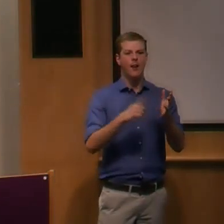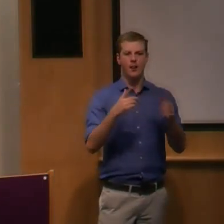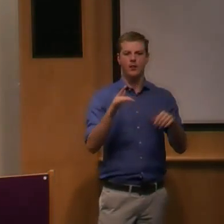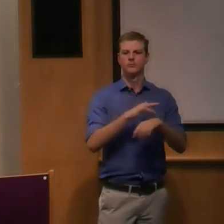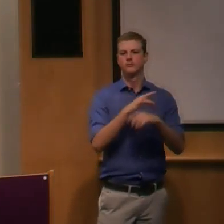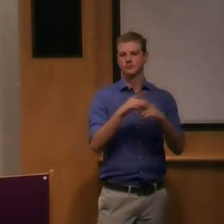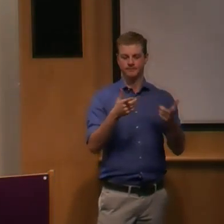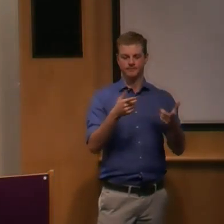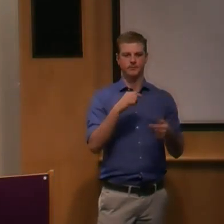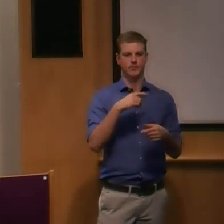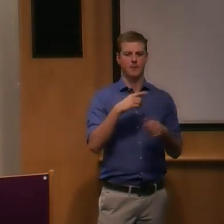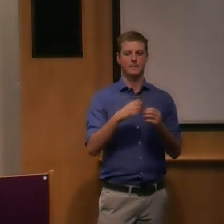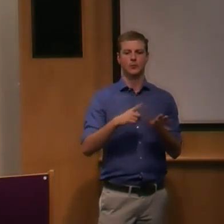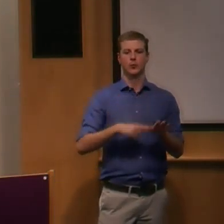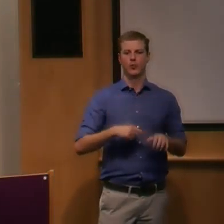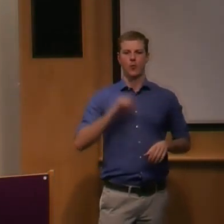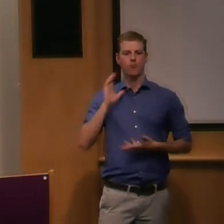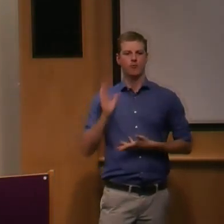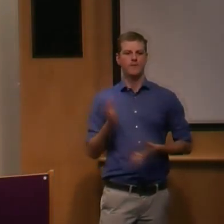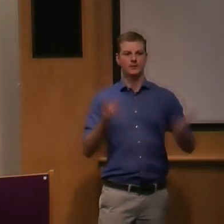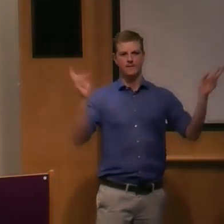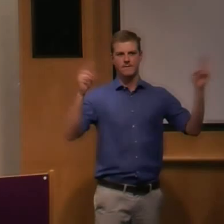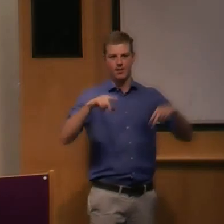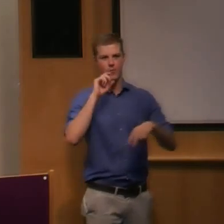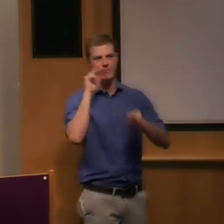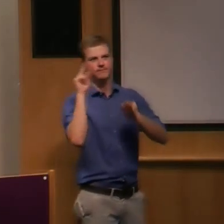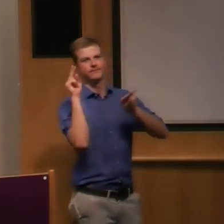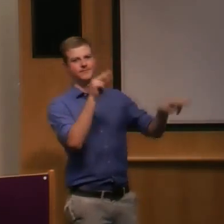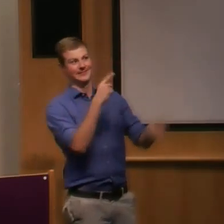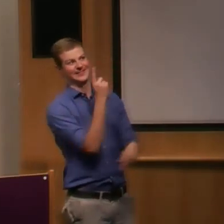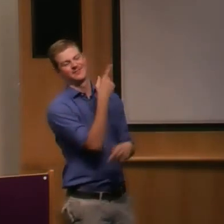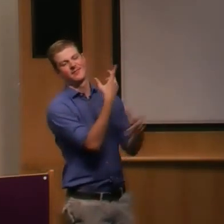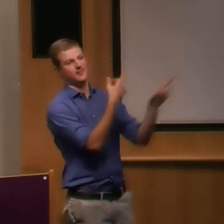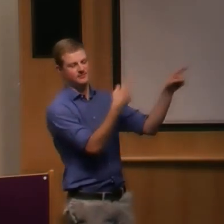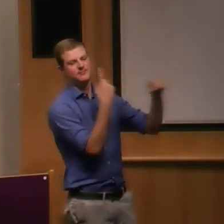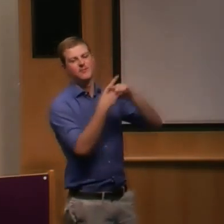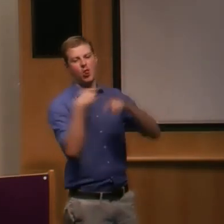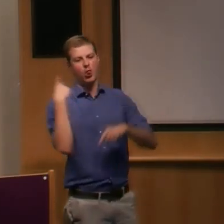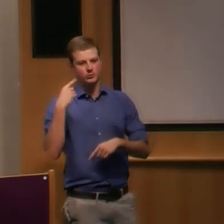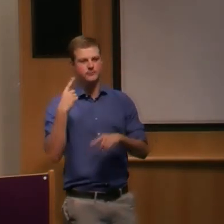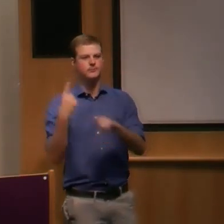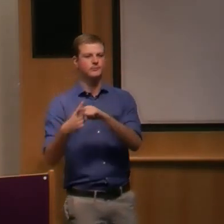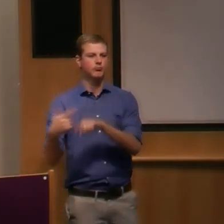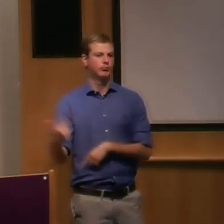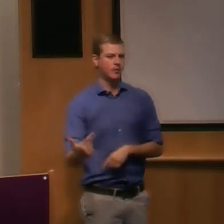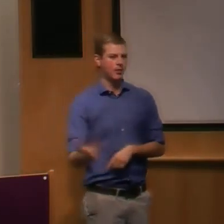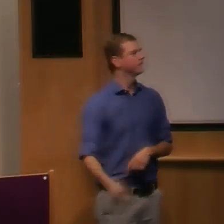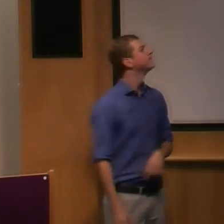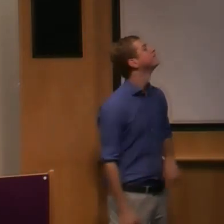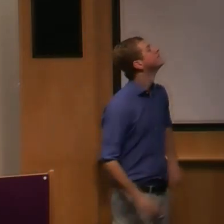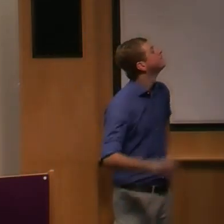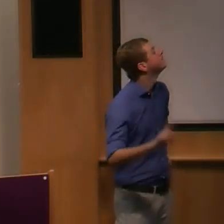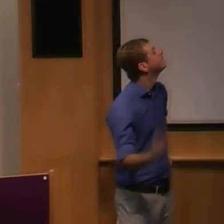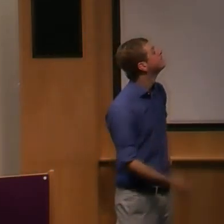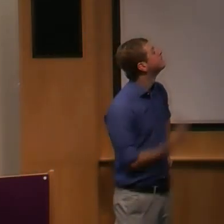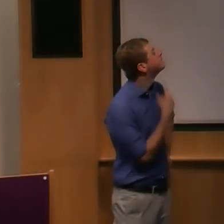where we have the Hal Draper tribute evening. There will be a finalist that you'll be able to see from London from Bristol